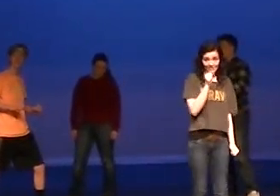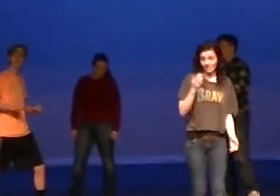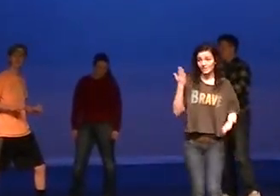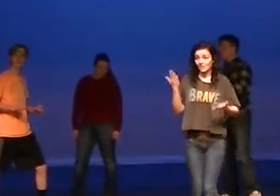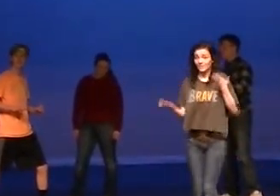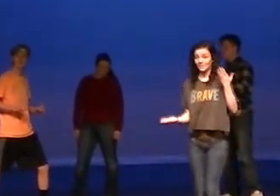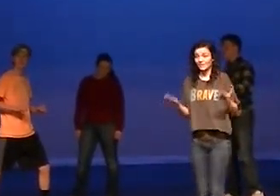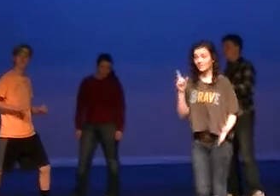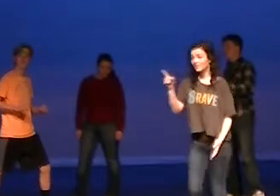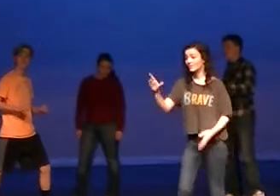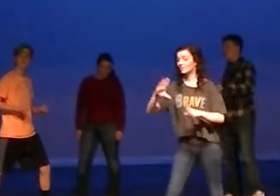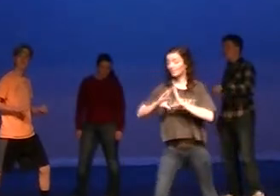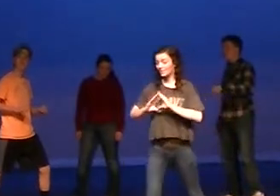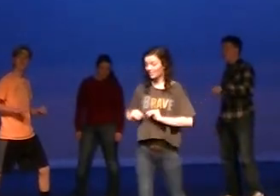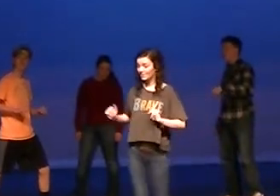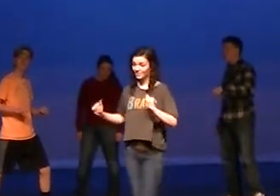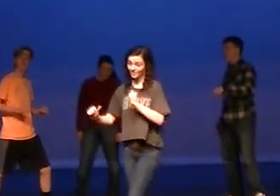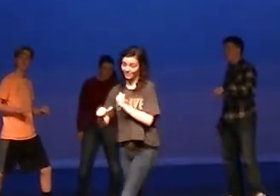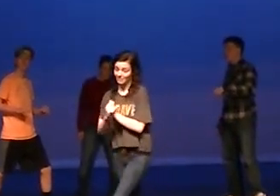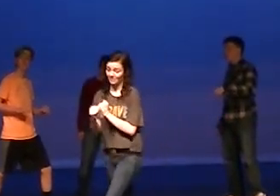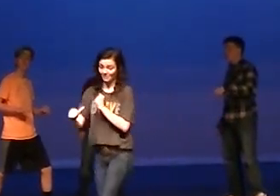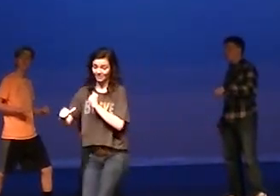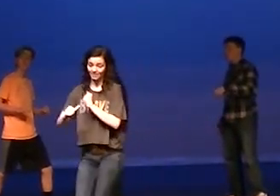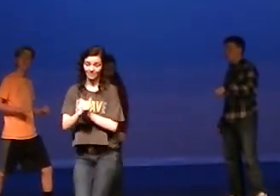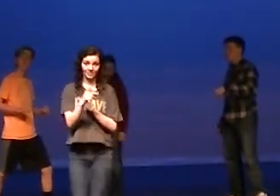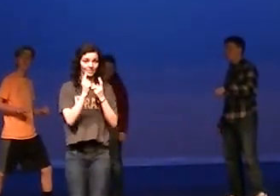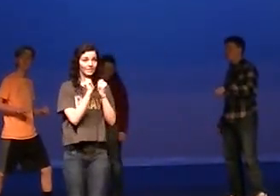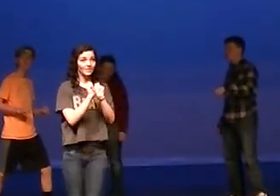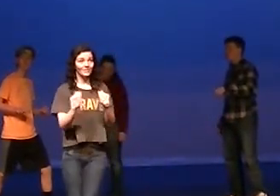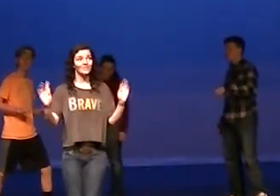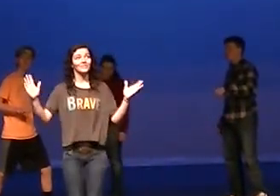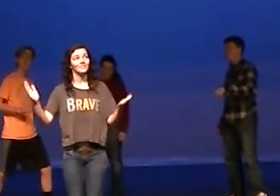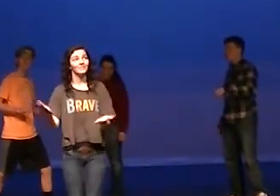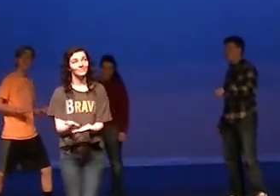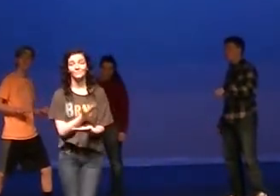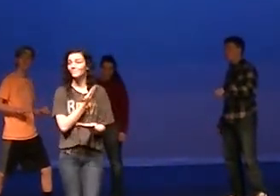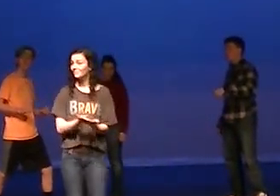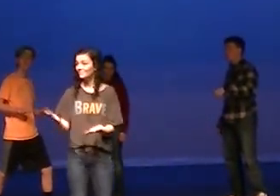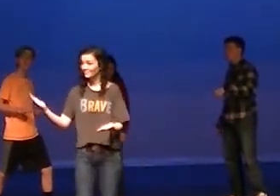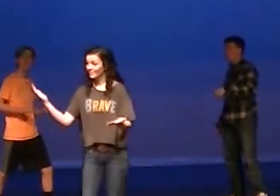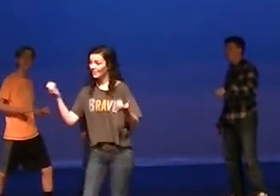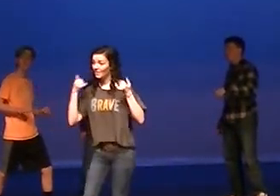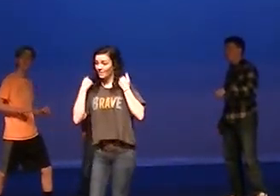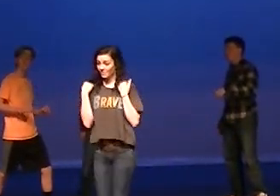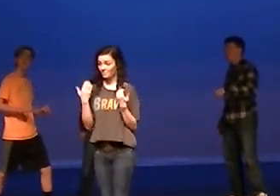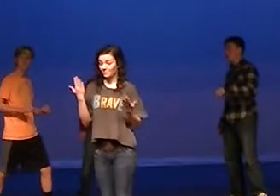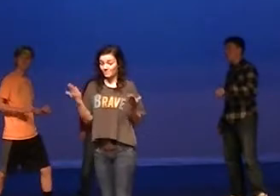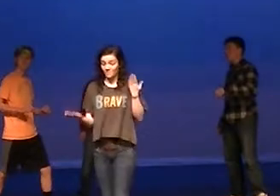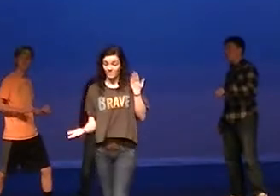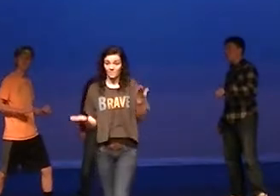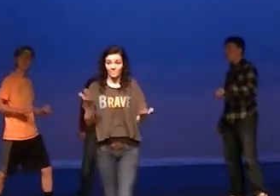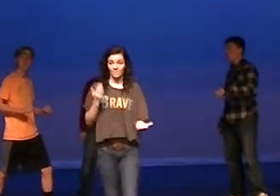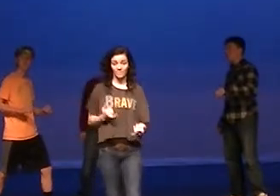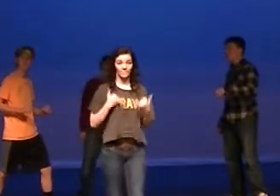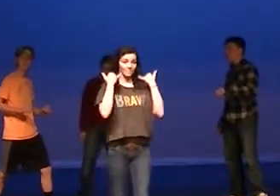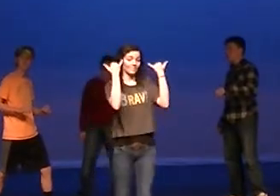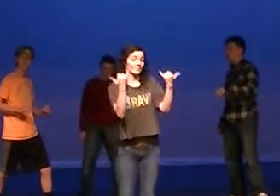Maybe there's a way Out of the cage Maybe one of these